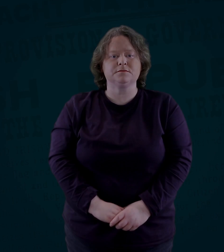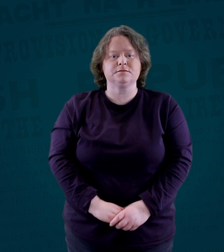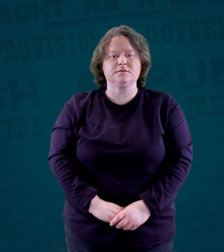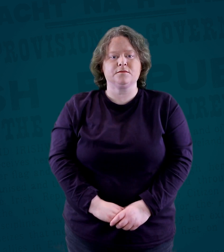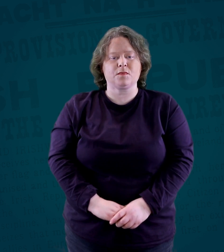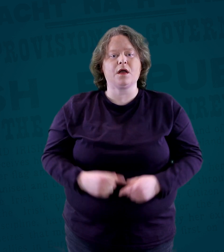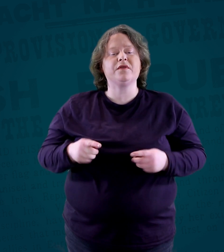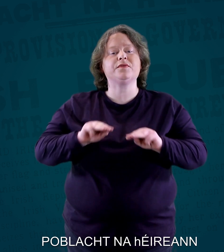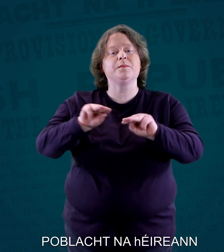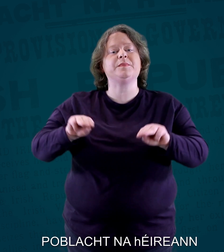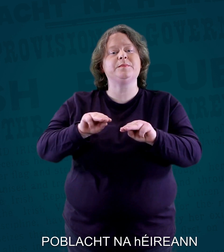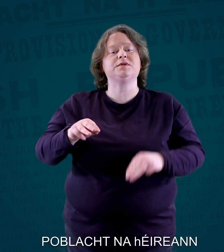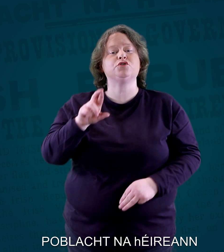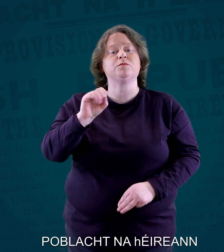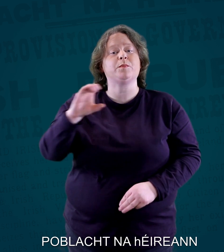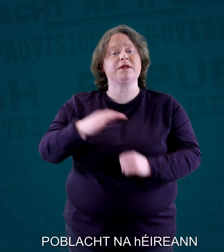Republic na hÉireann.